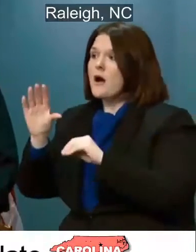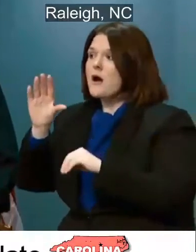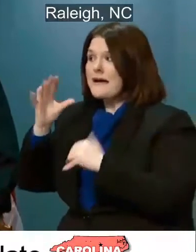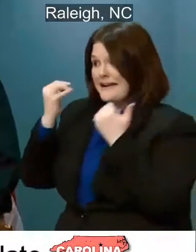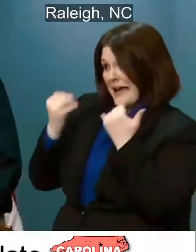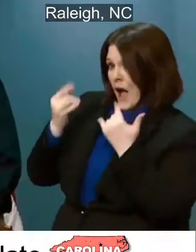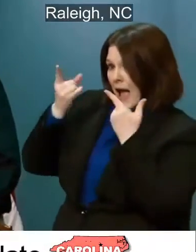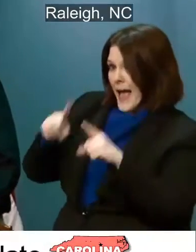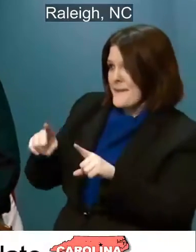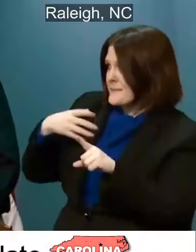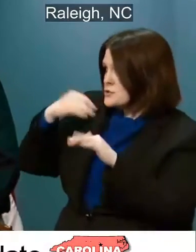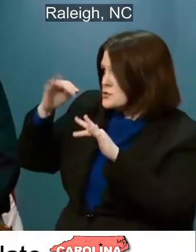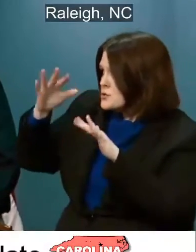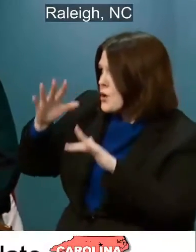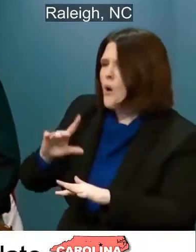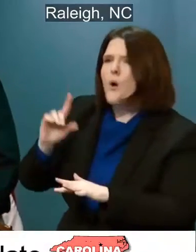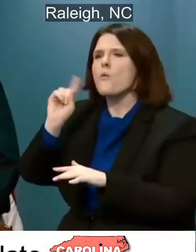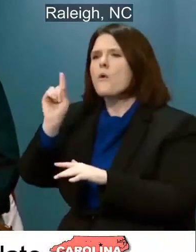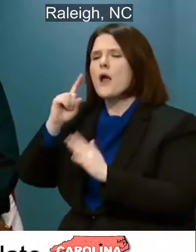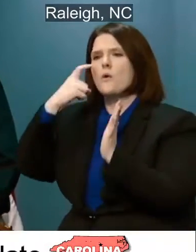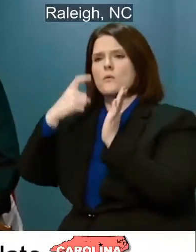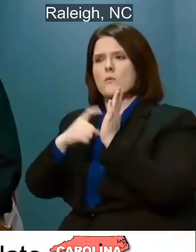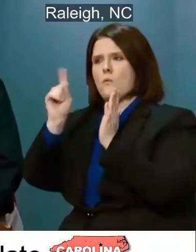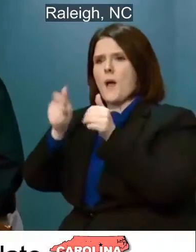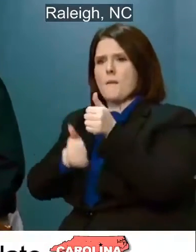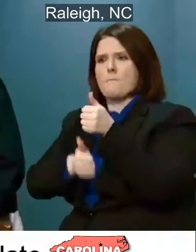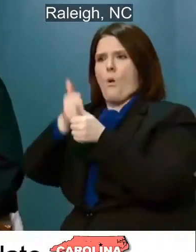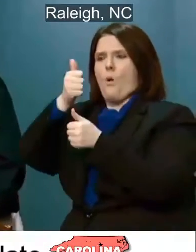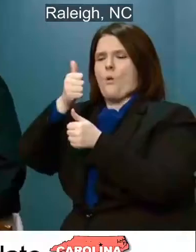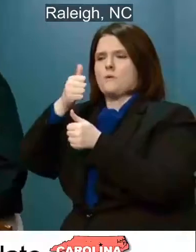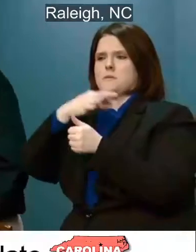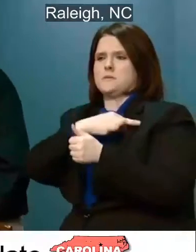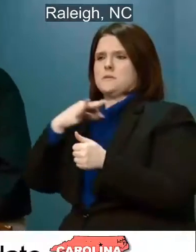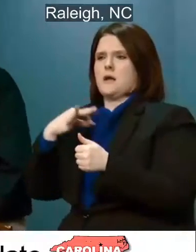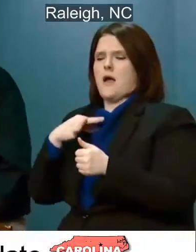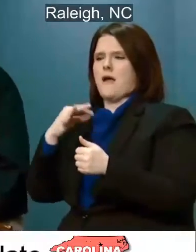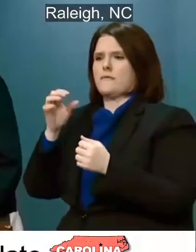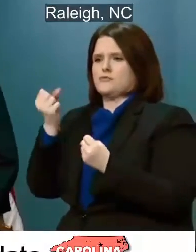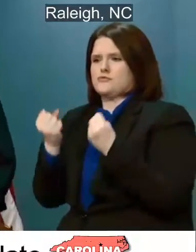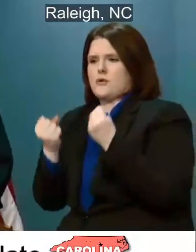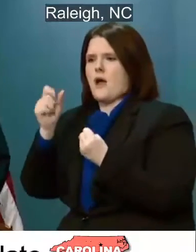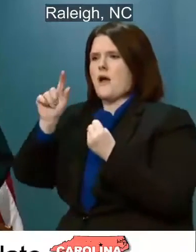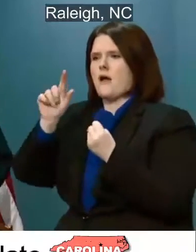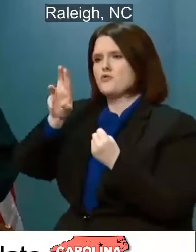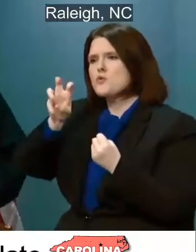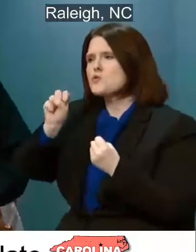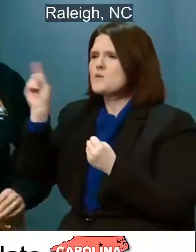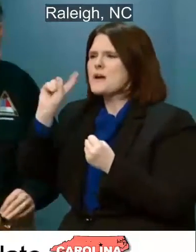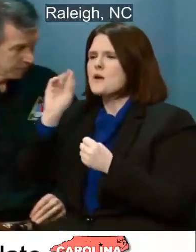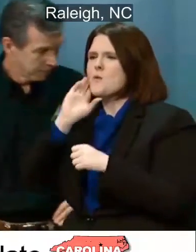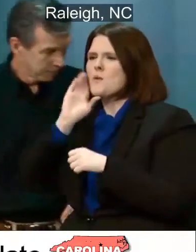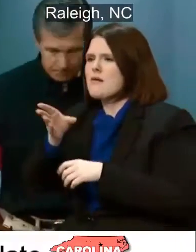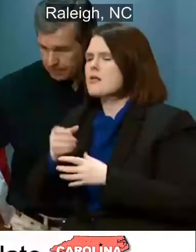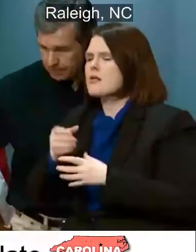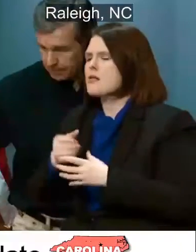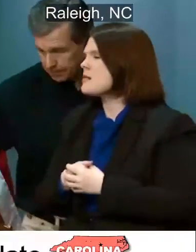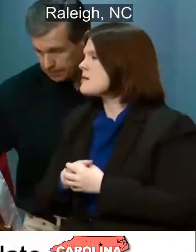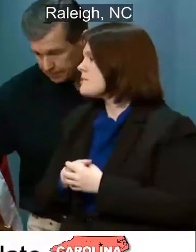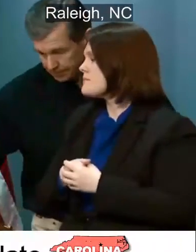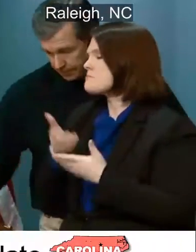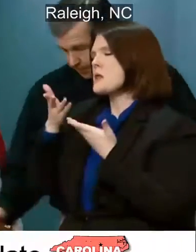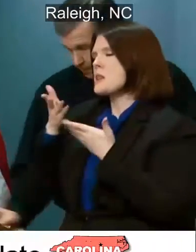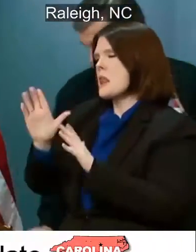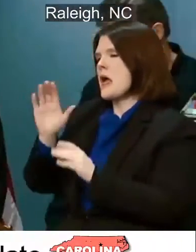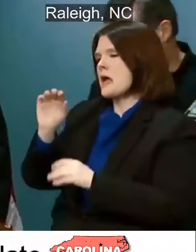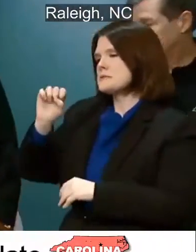for snow to fall? Where do you see the crews spending most of their time? I'm going to let Secretary Trogdon address that. Yes, sir.